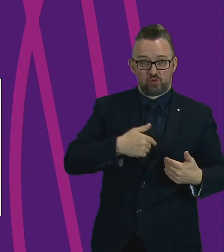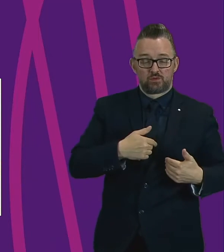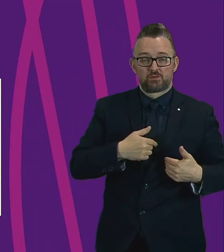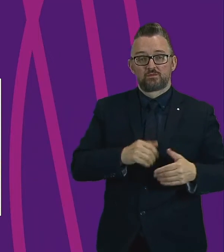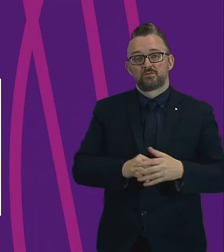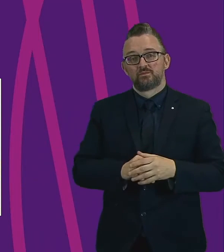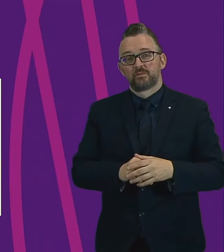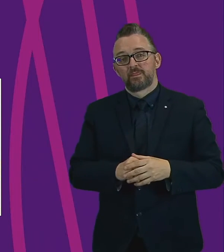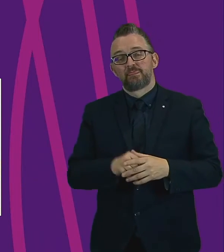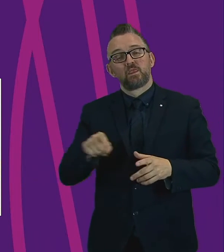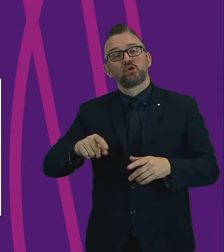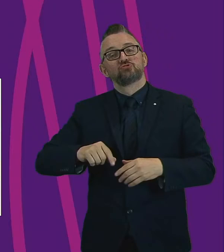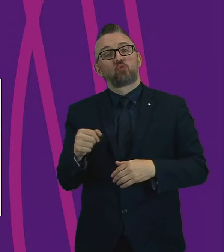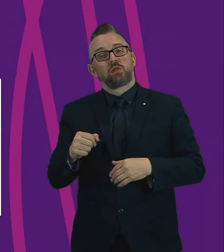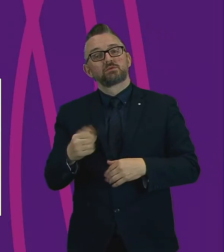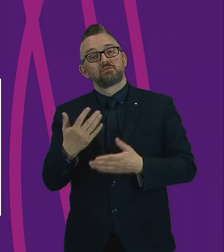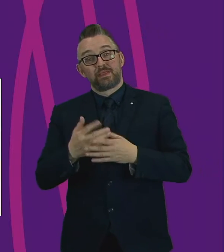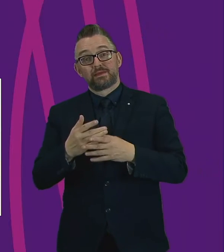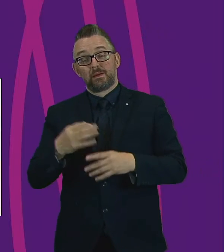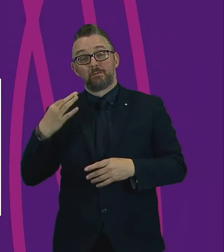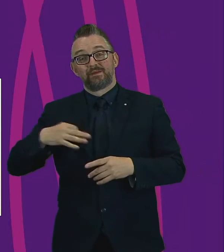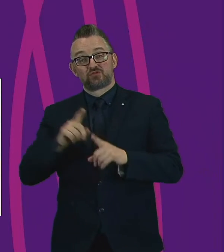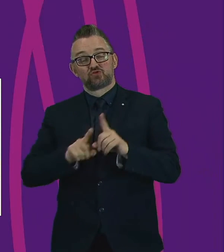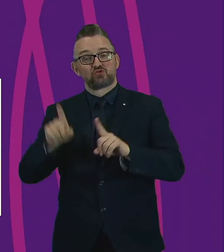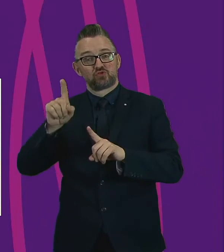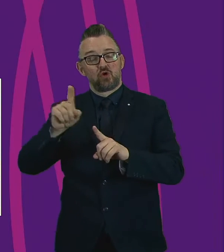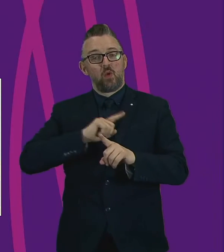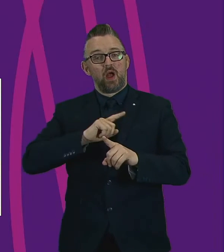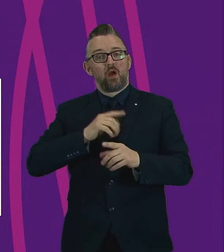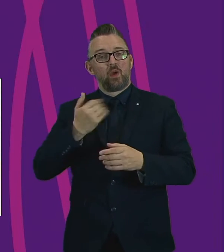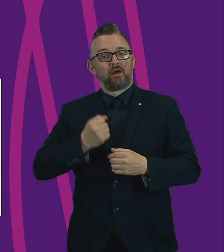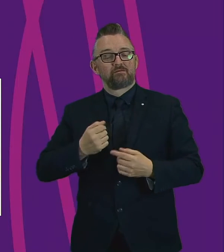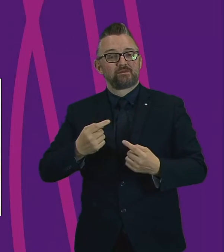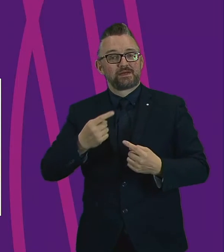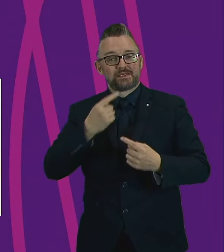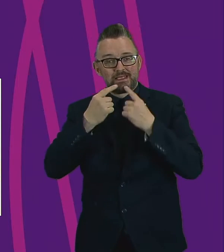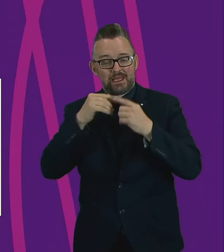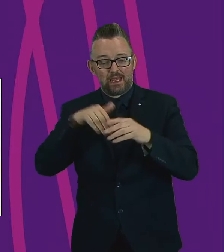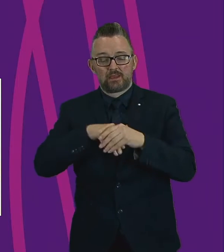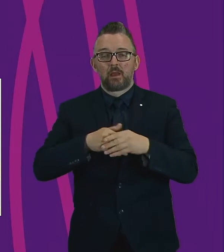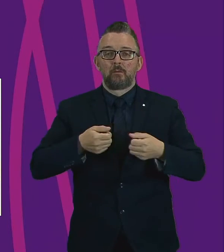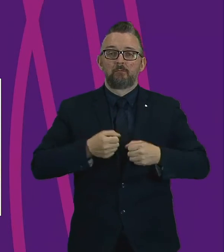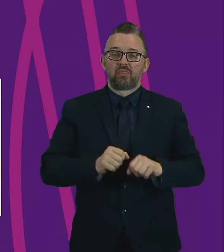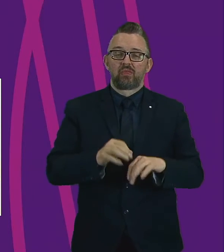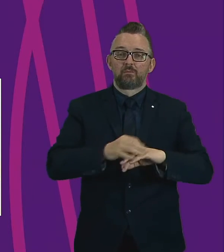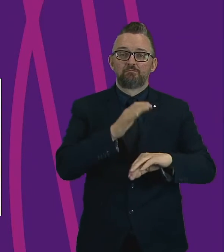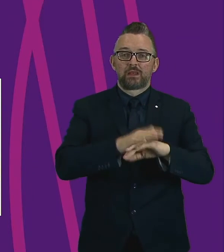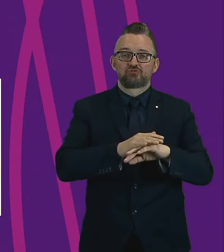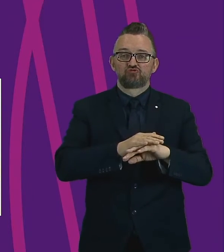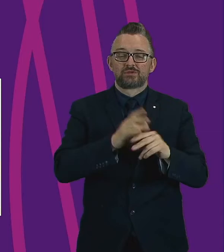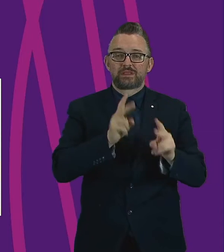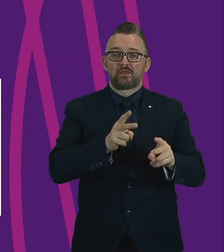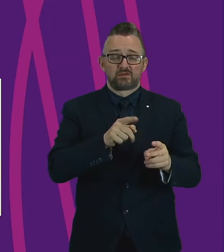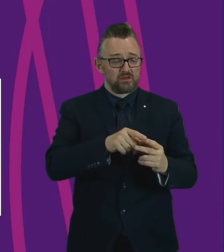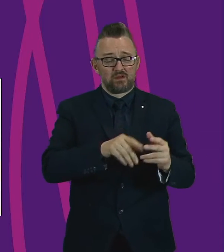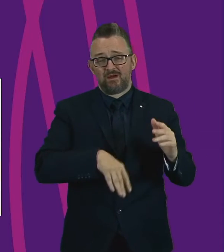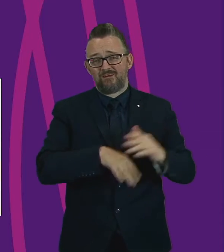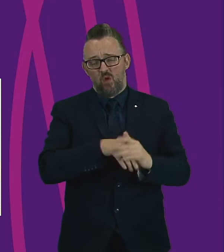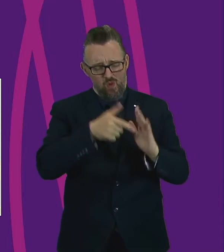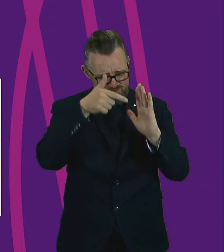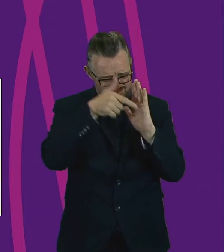particular advantage in that the data that are present in our national birth, marriage and death records is more comprehensive than almost